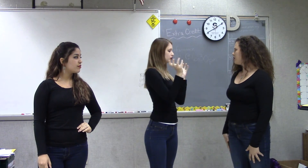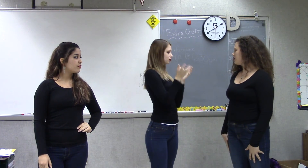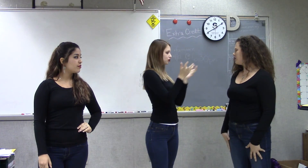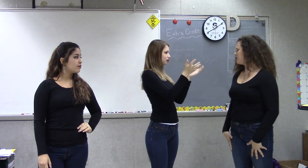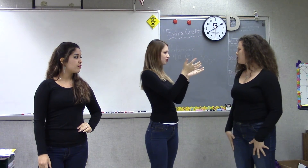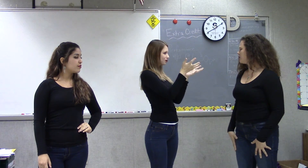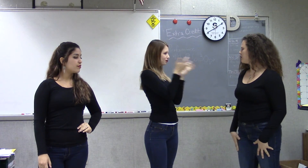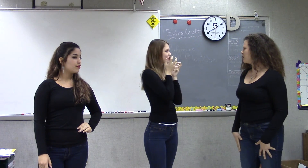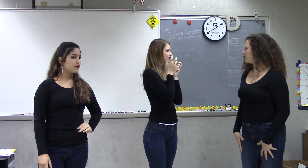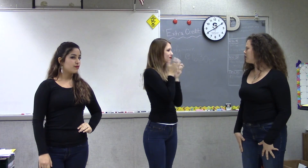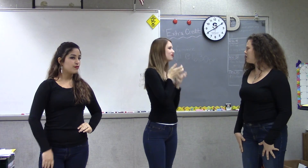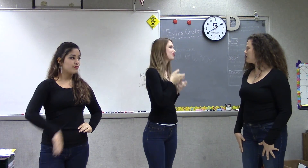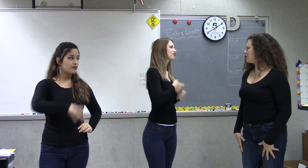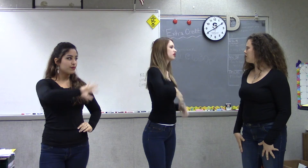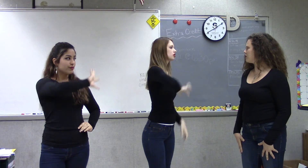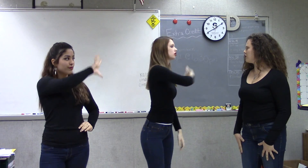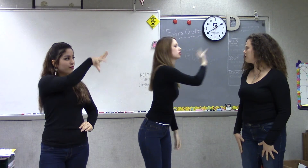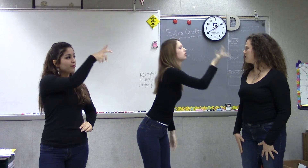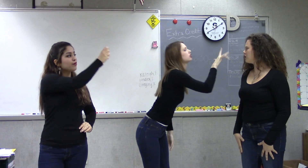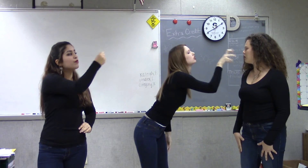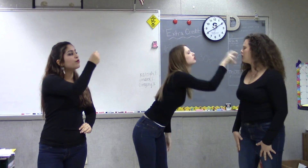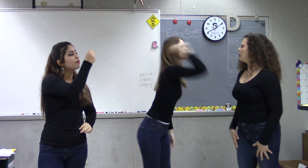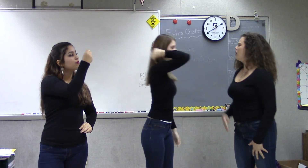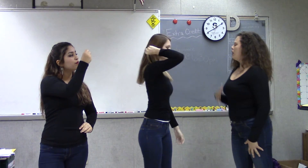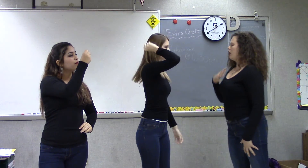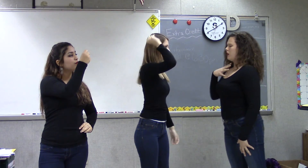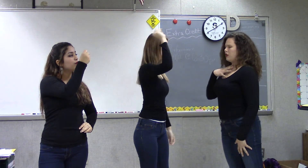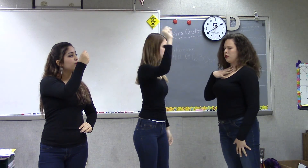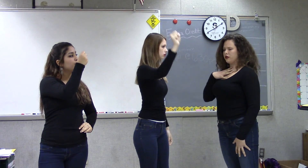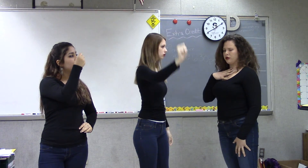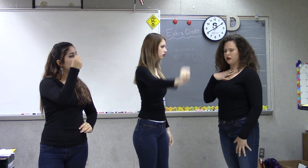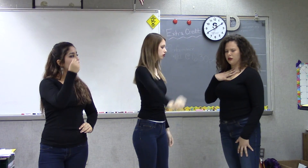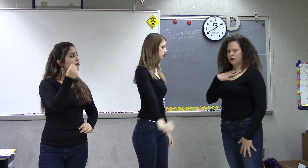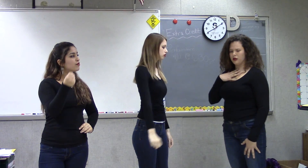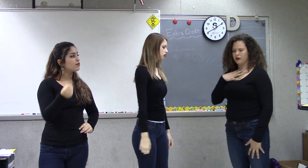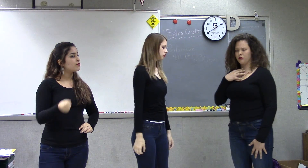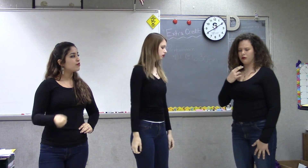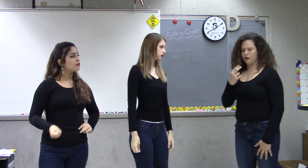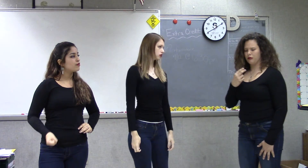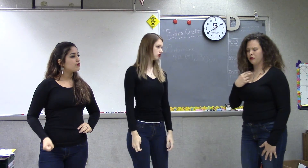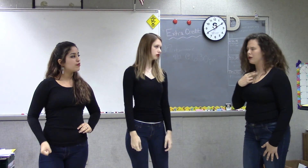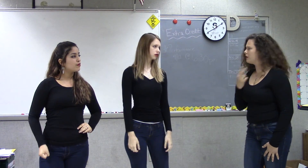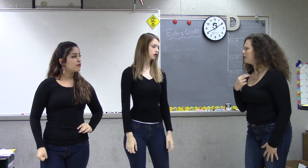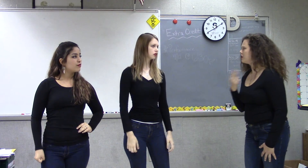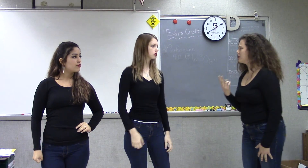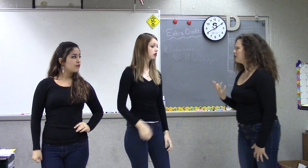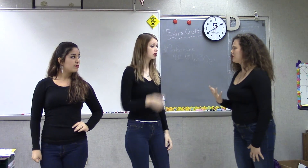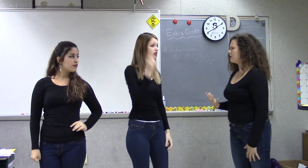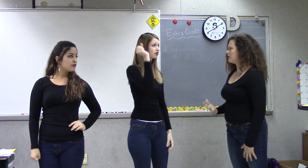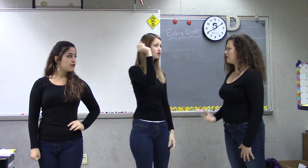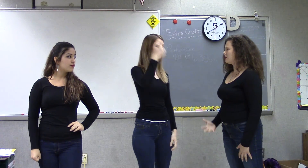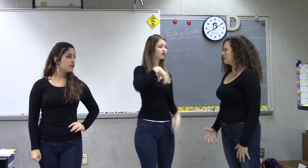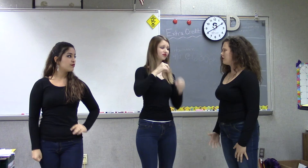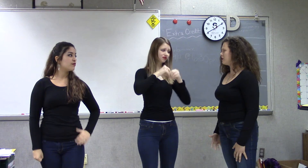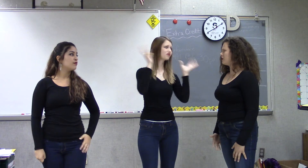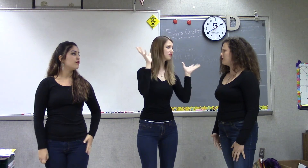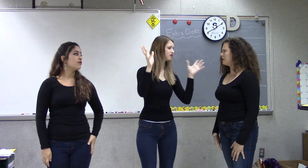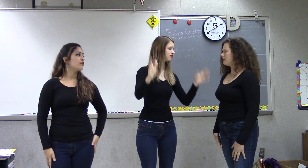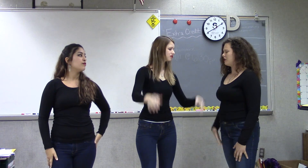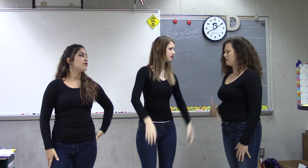What I want from you is your voice. My voice? You've got it, sweetcakes.